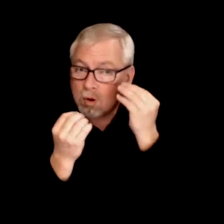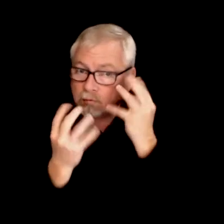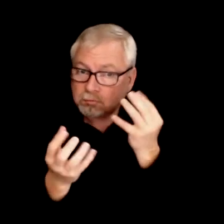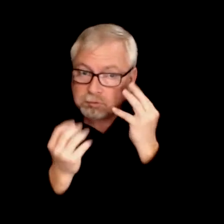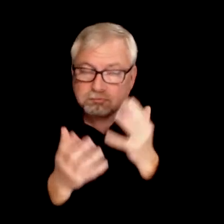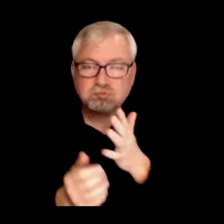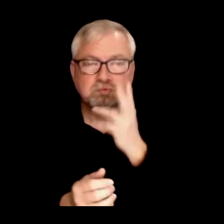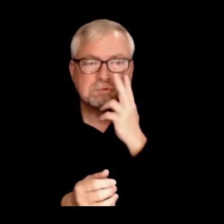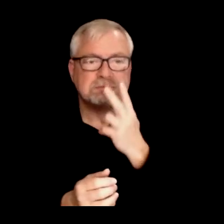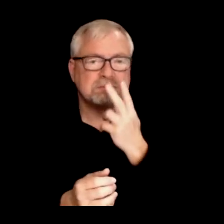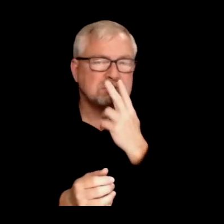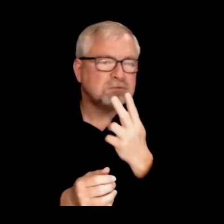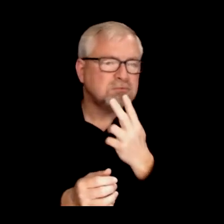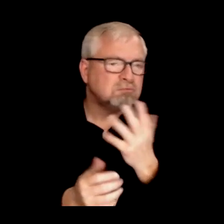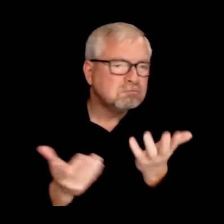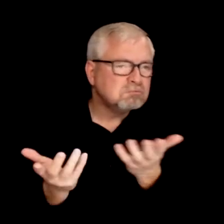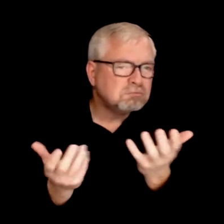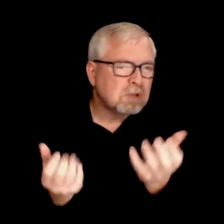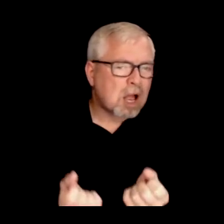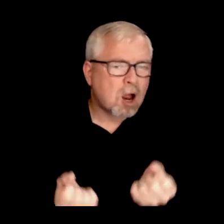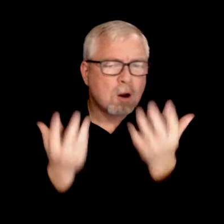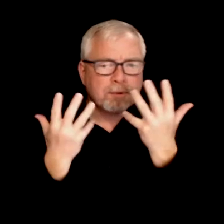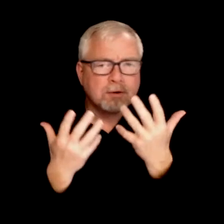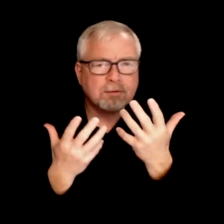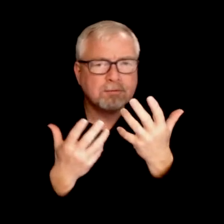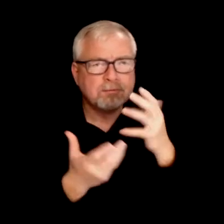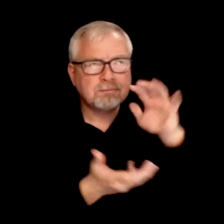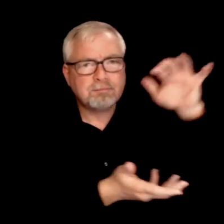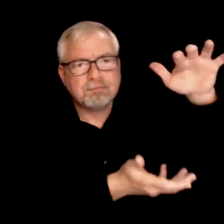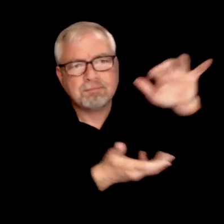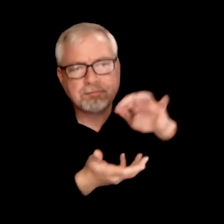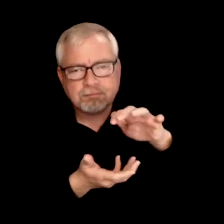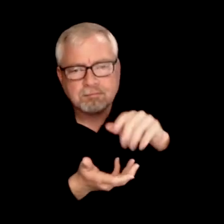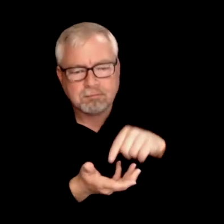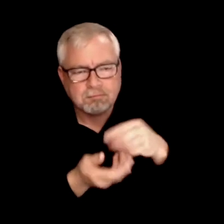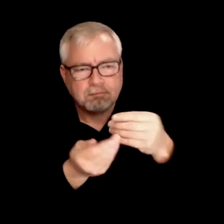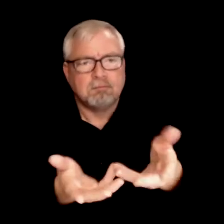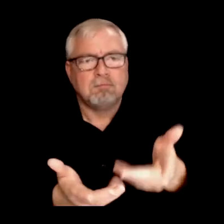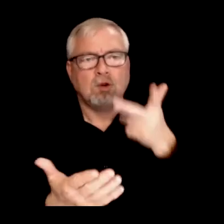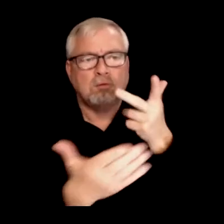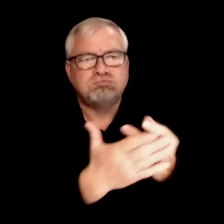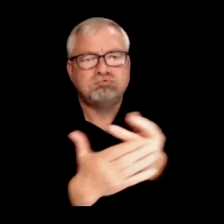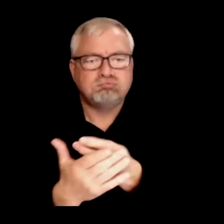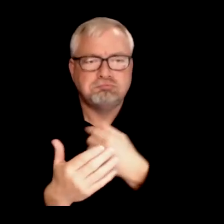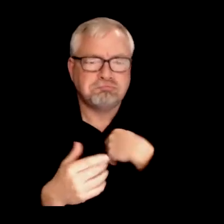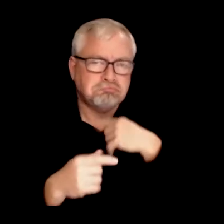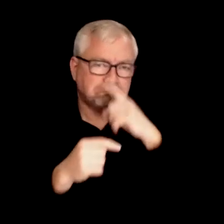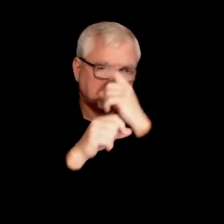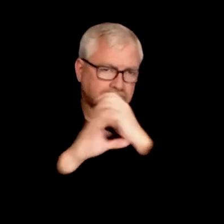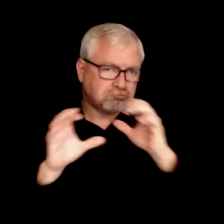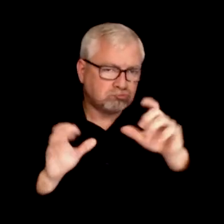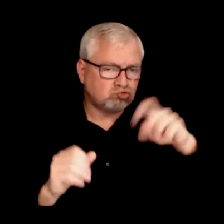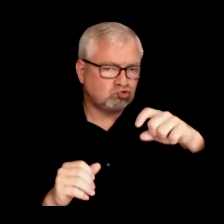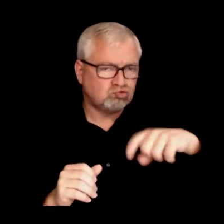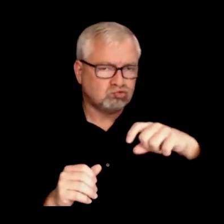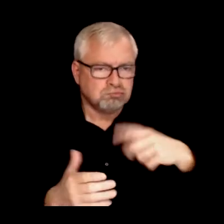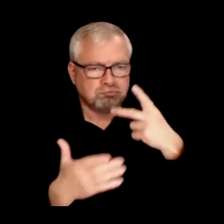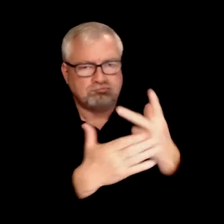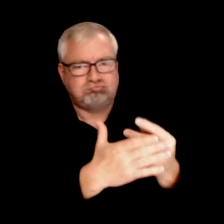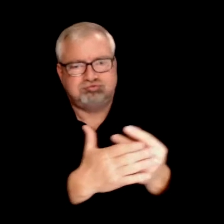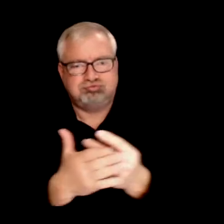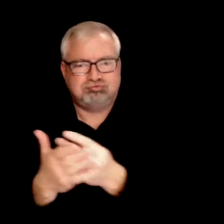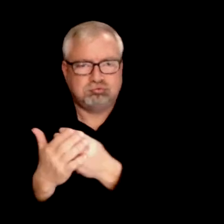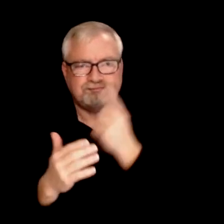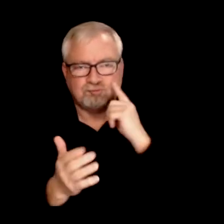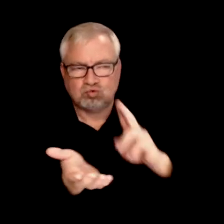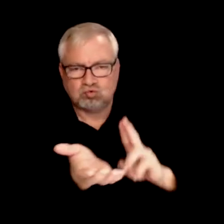that population has been vaccinated, but we expect that vaccination will be starting for our skilled nursing facilities